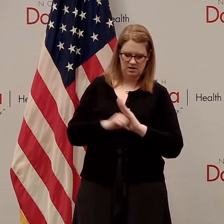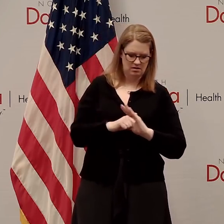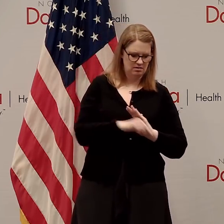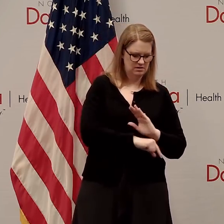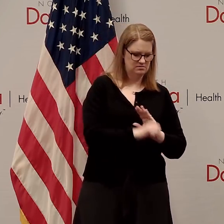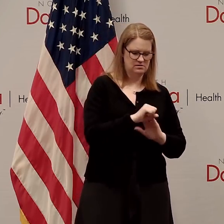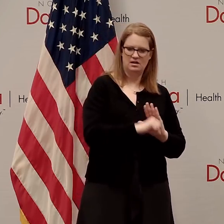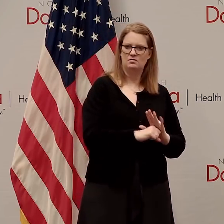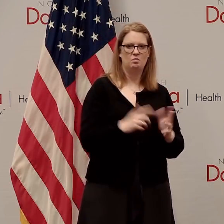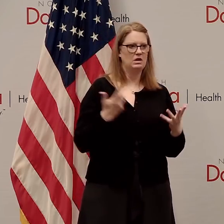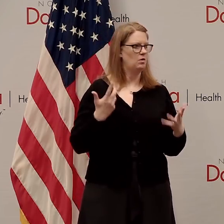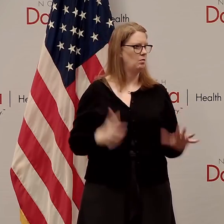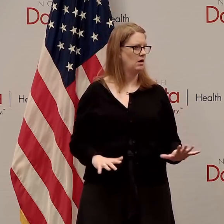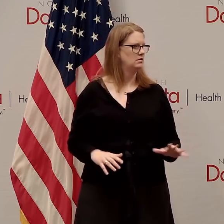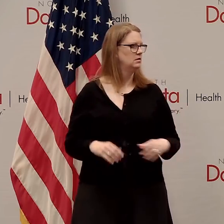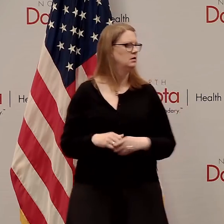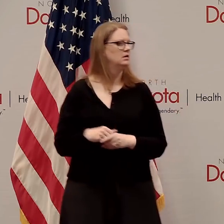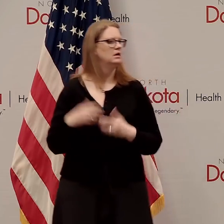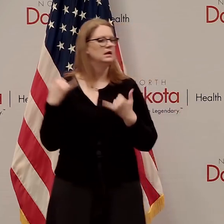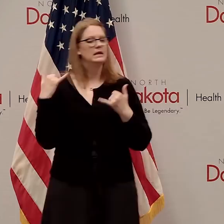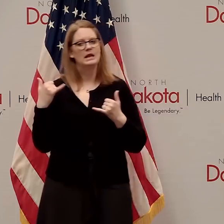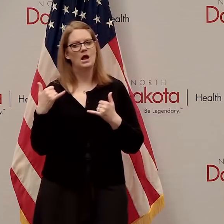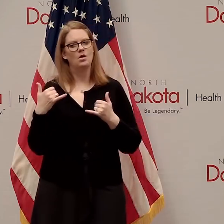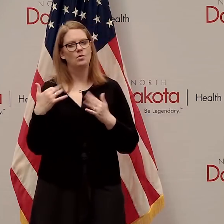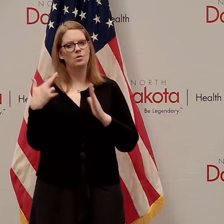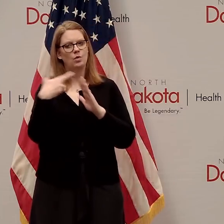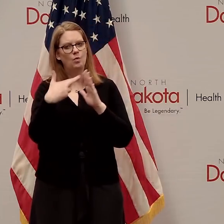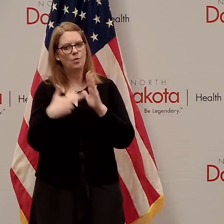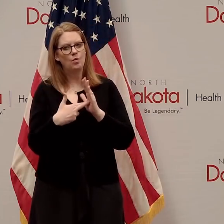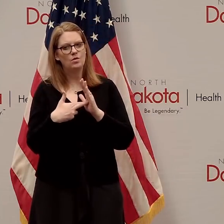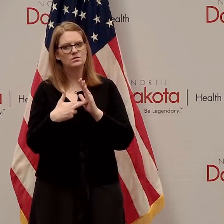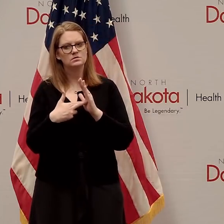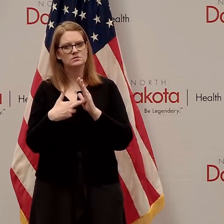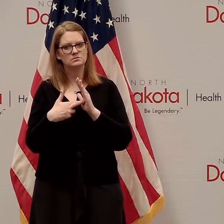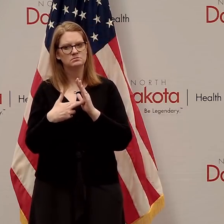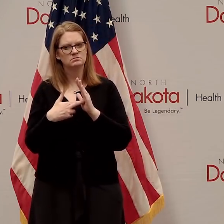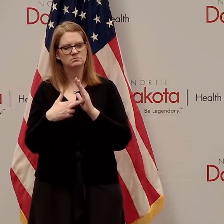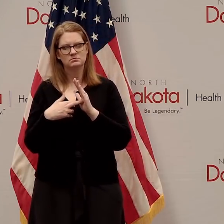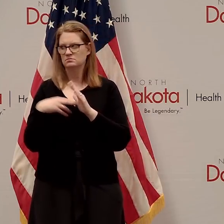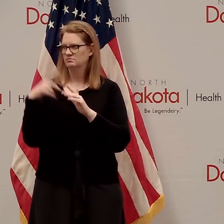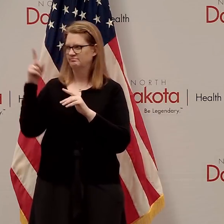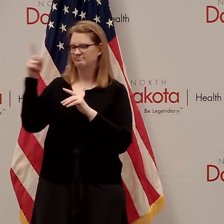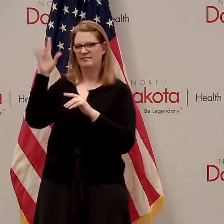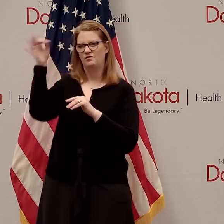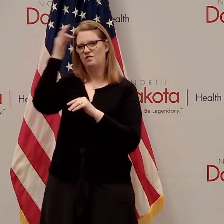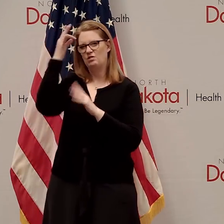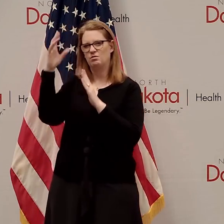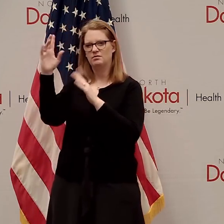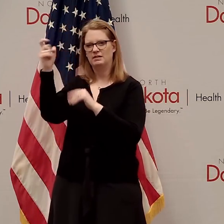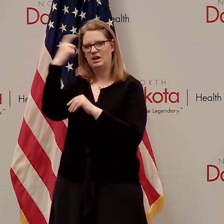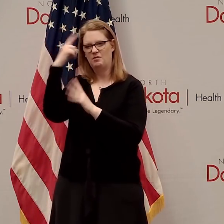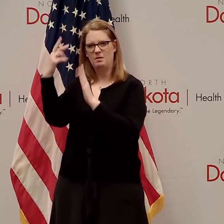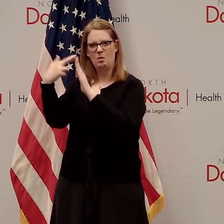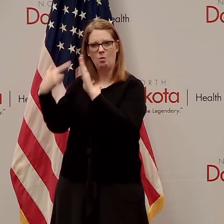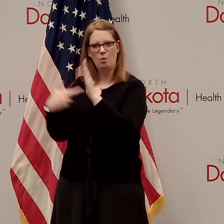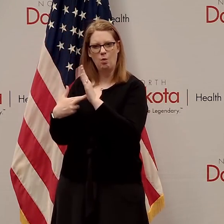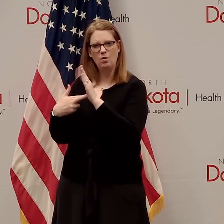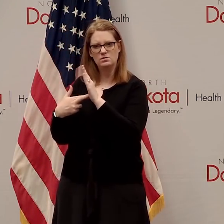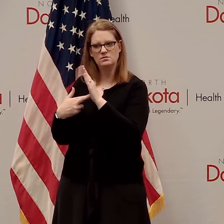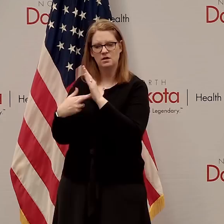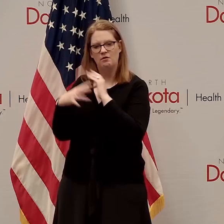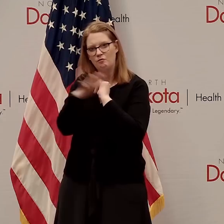The guidelines, again, that come from the federal government around the coronavirus guidelines for